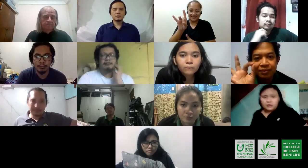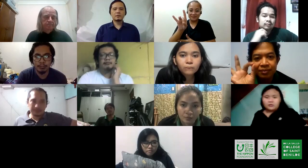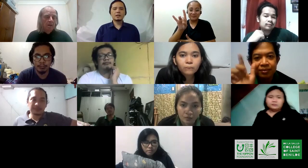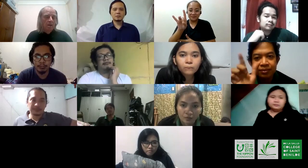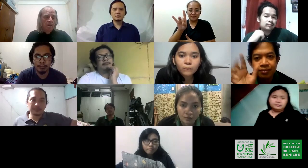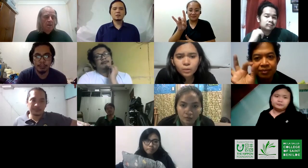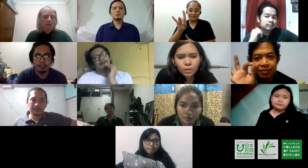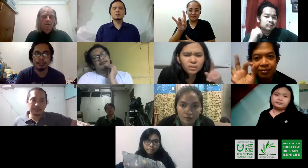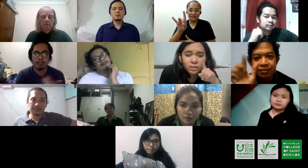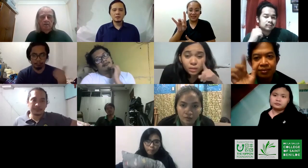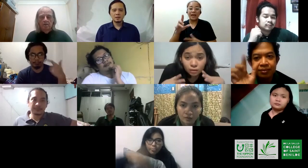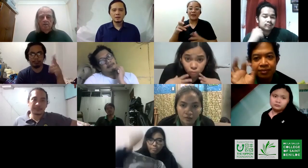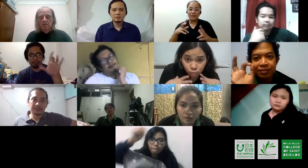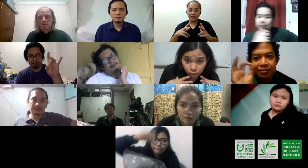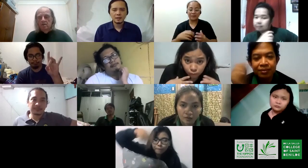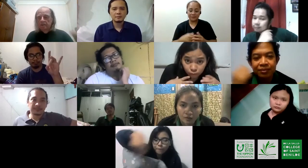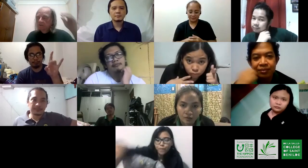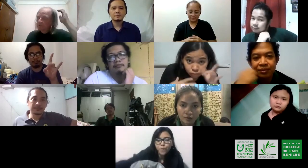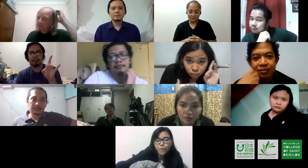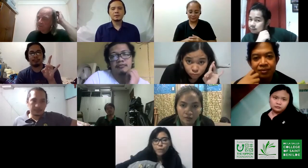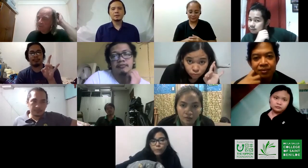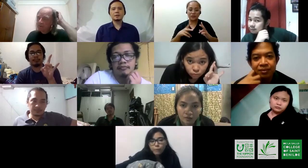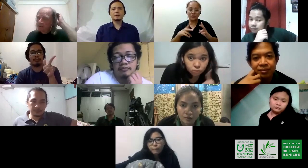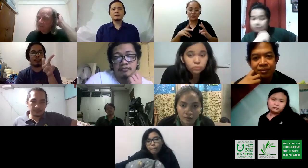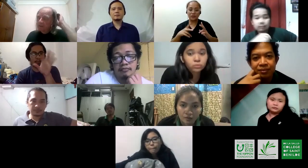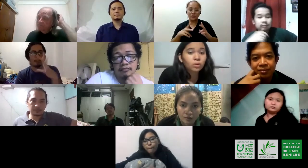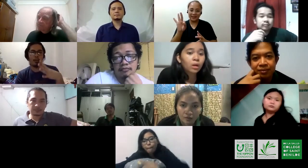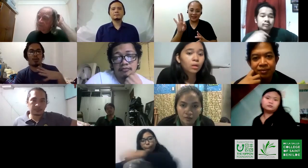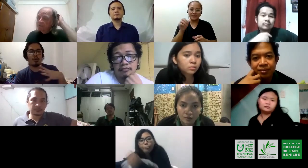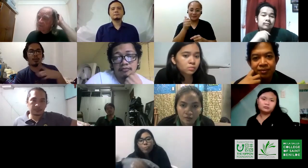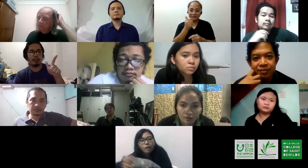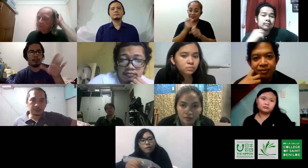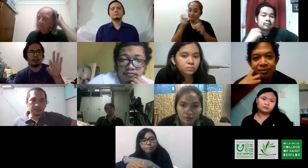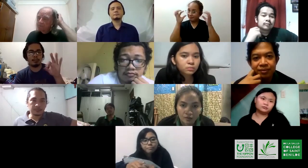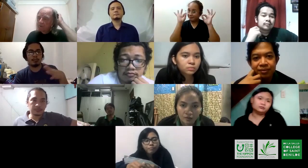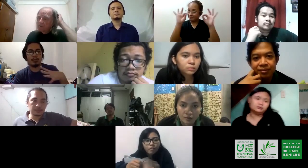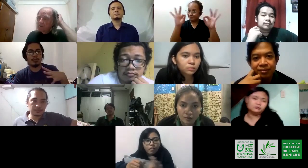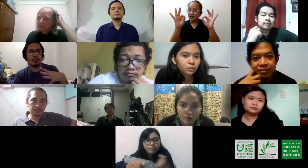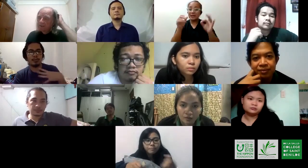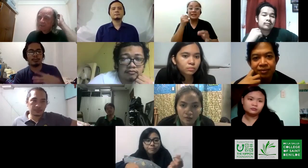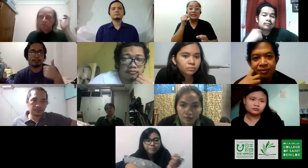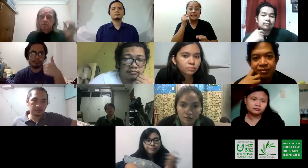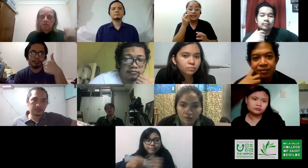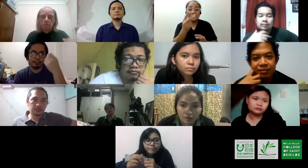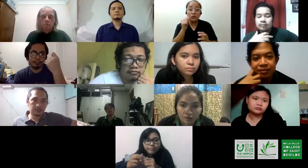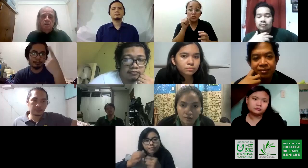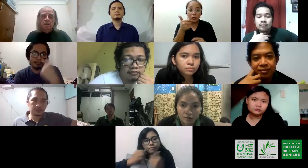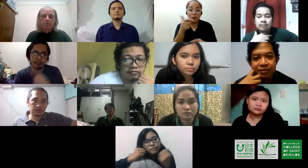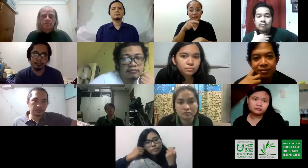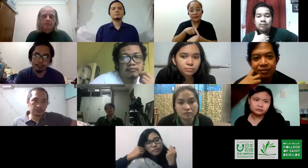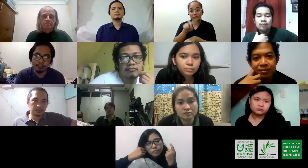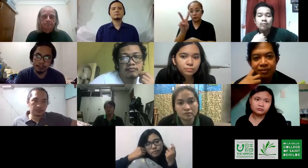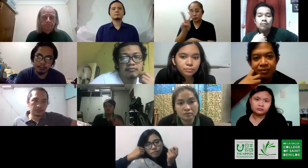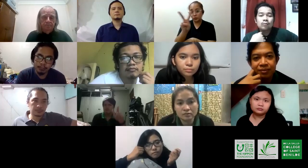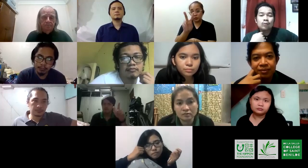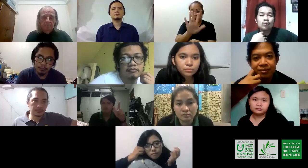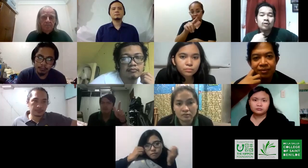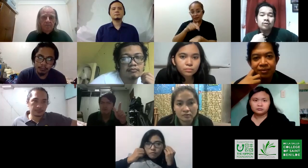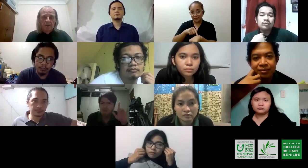Right, sir. Vacation starts on the 29th. Right. All right. All right, great. So see you tomorrow at 2 o'clock your